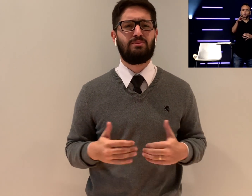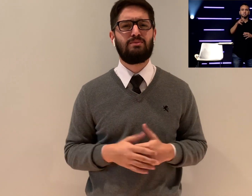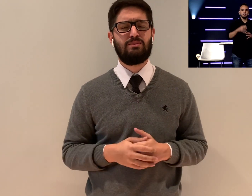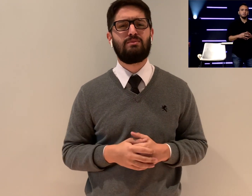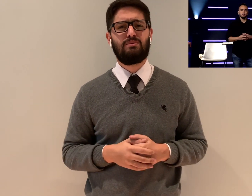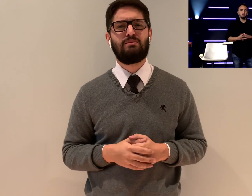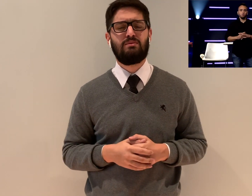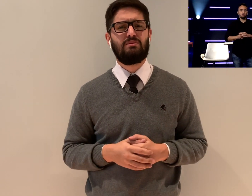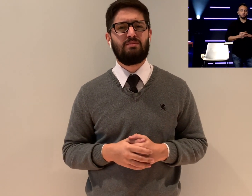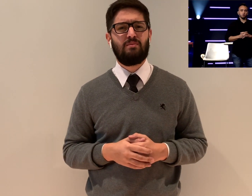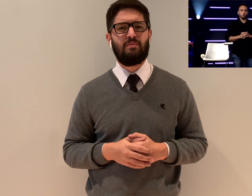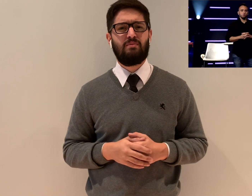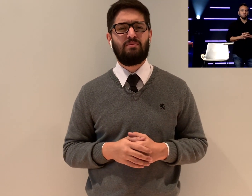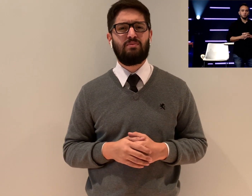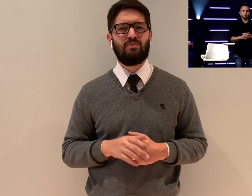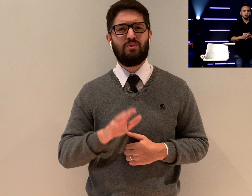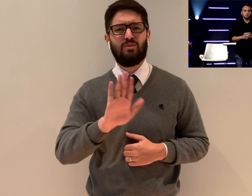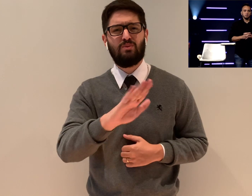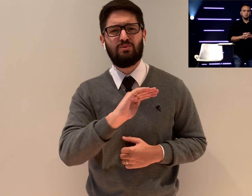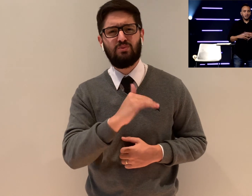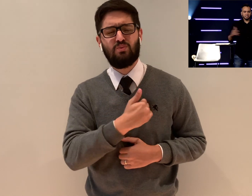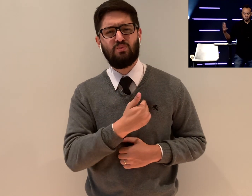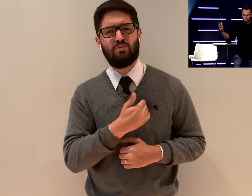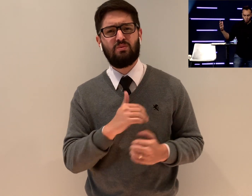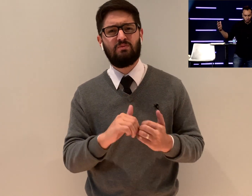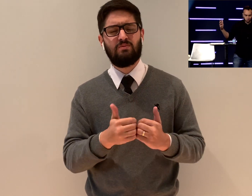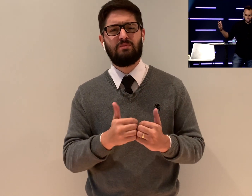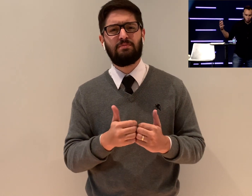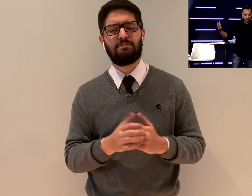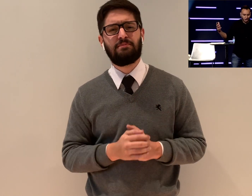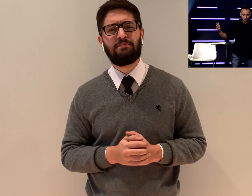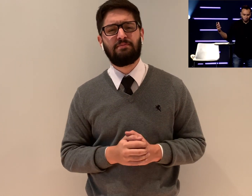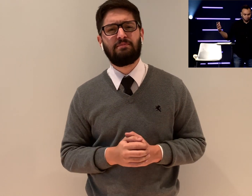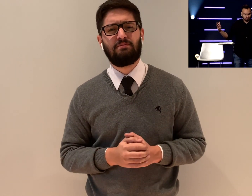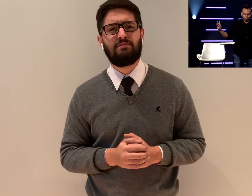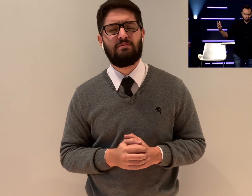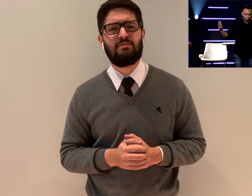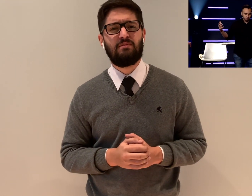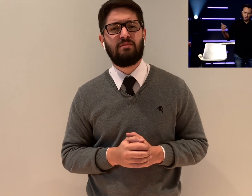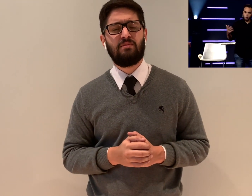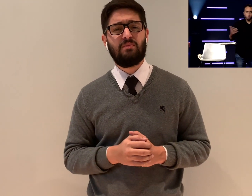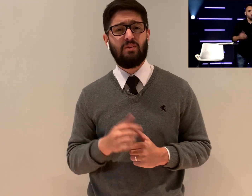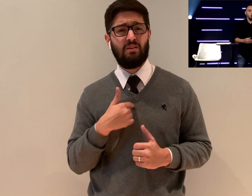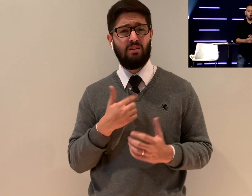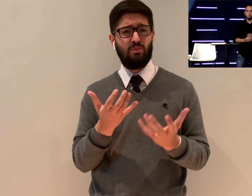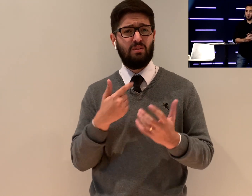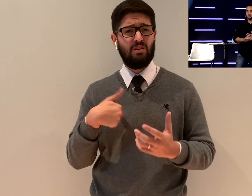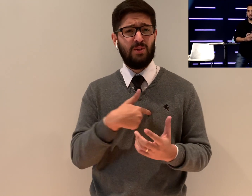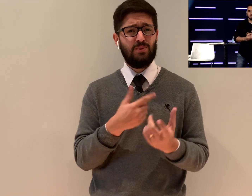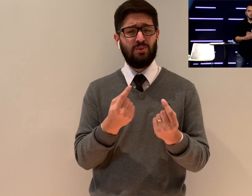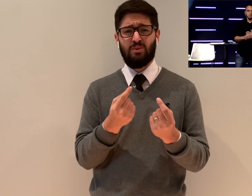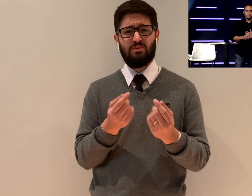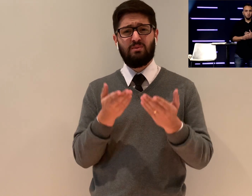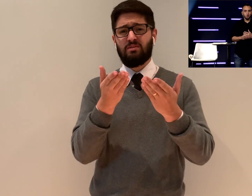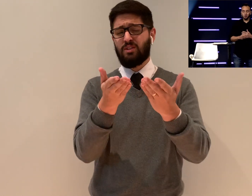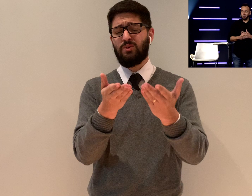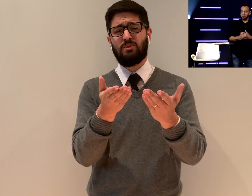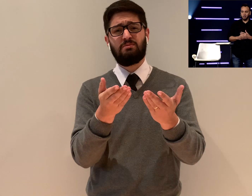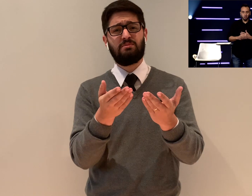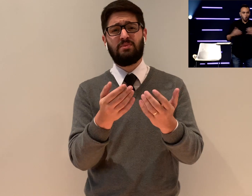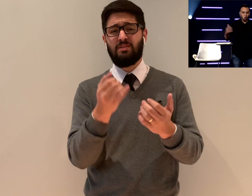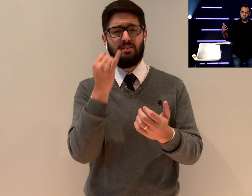How is it with your soul? In fact, here's what I want us to do right now. There where you are, I want you to, if